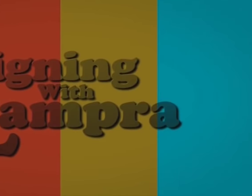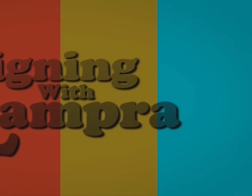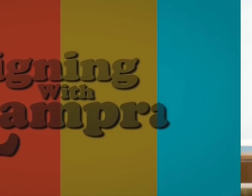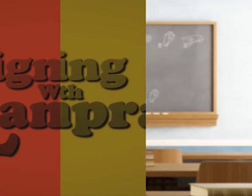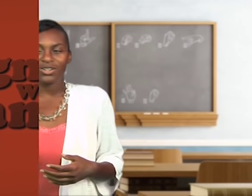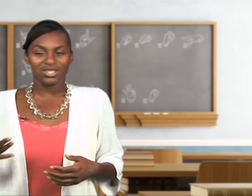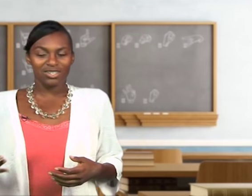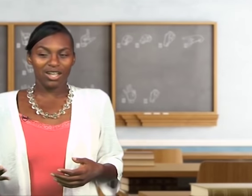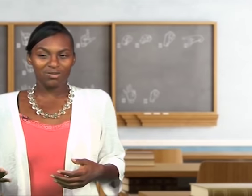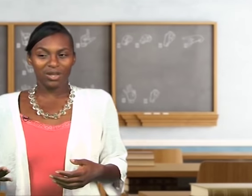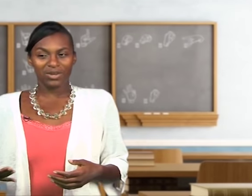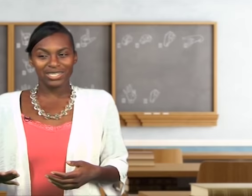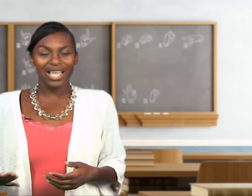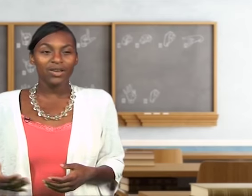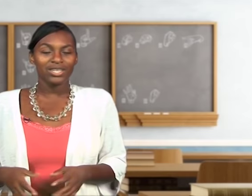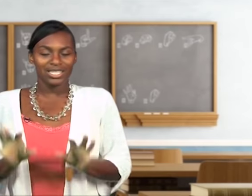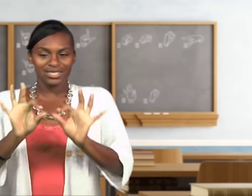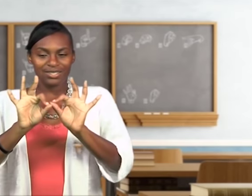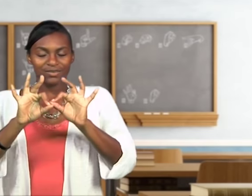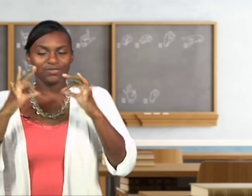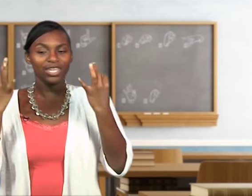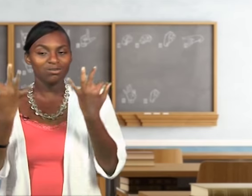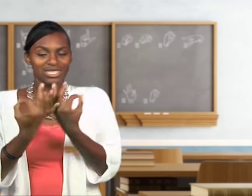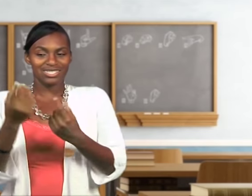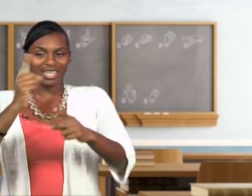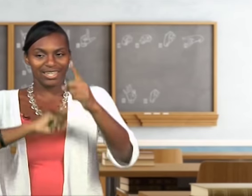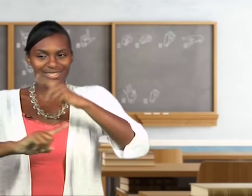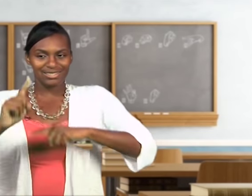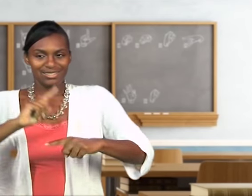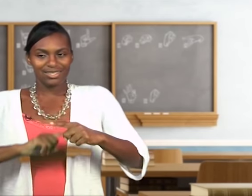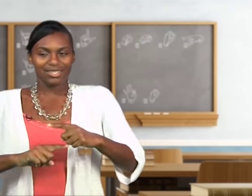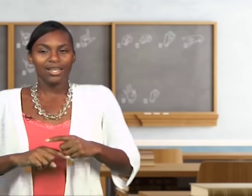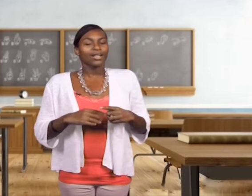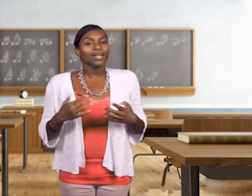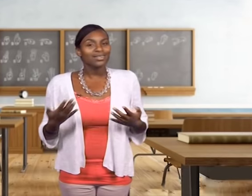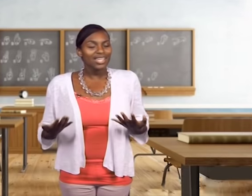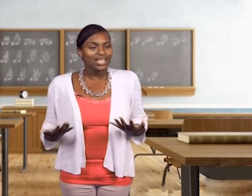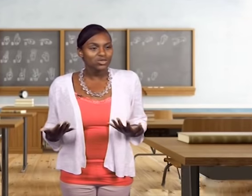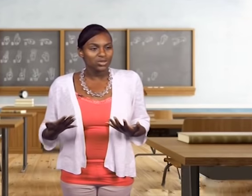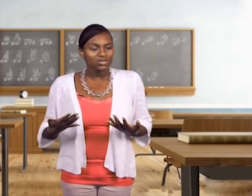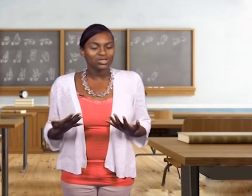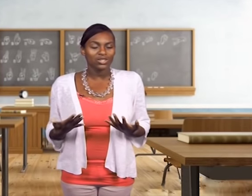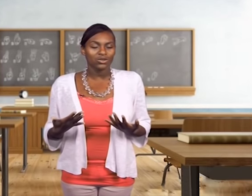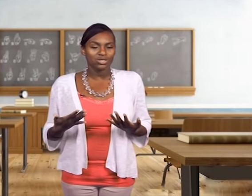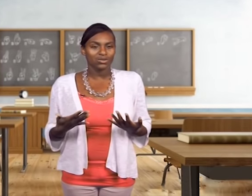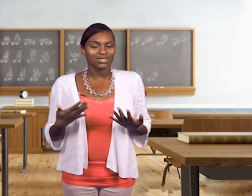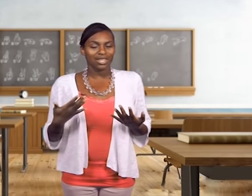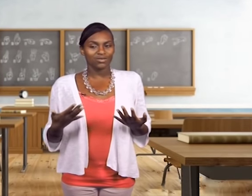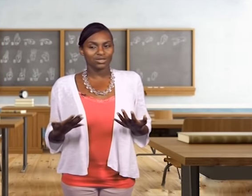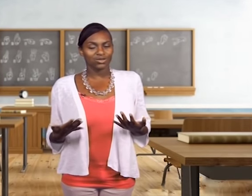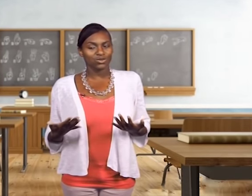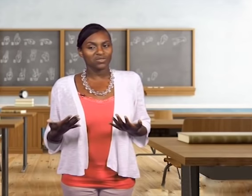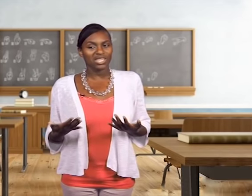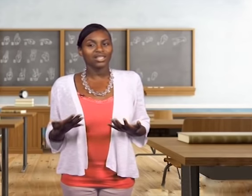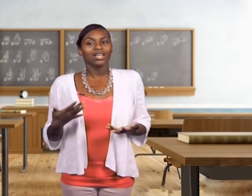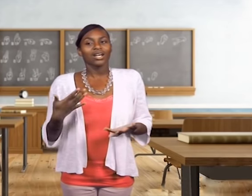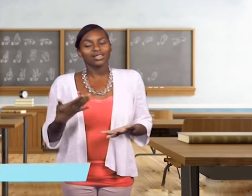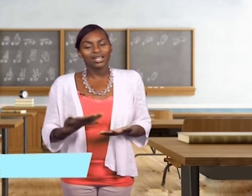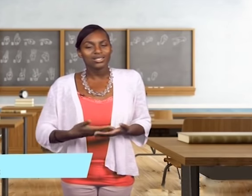something that we're going to talk about right now is family signs. A lot of times when you go to a deaf social event, a lot of